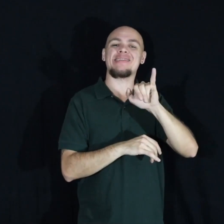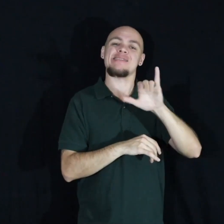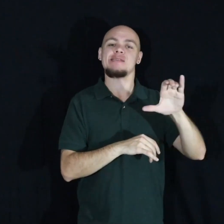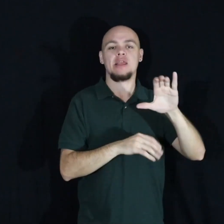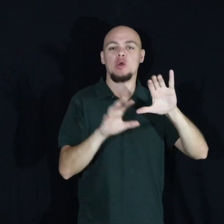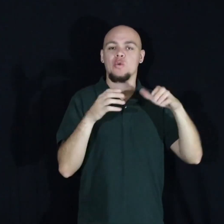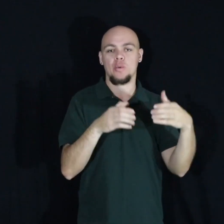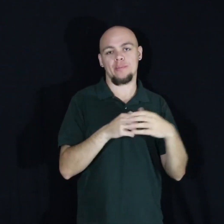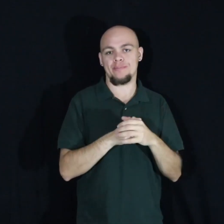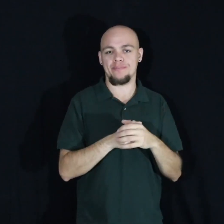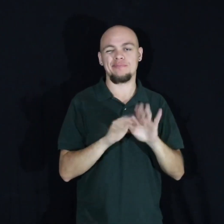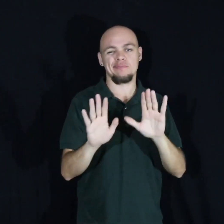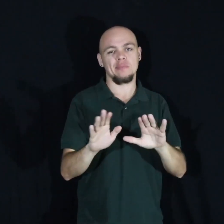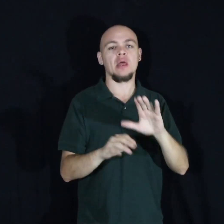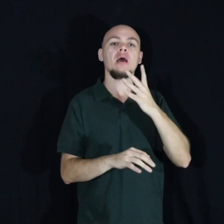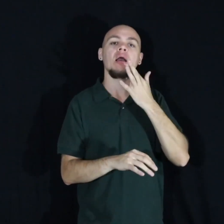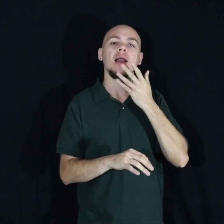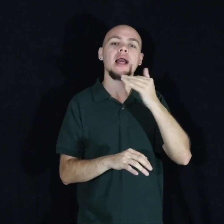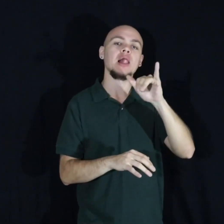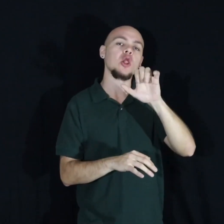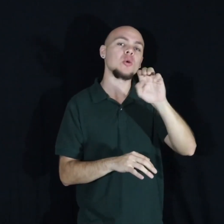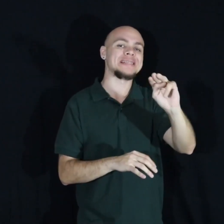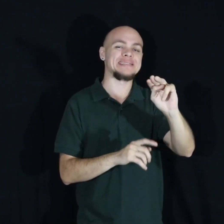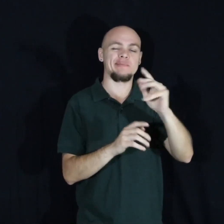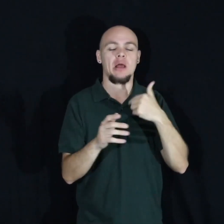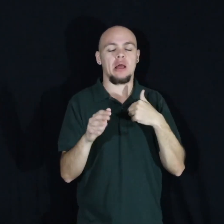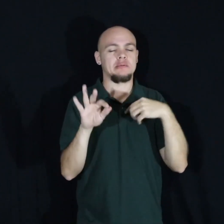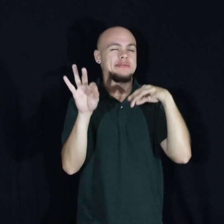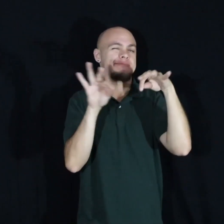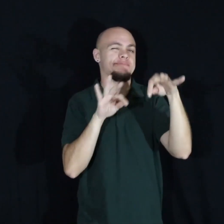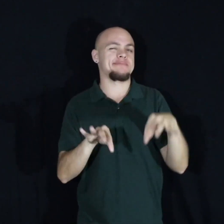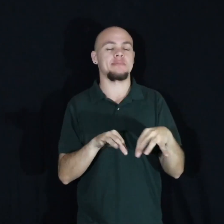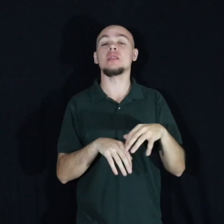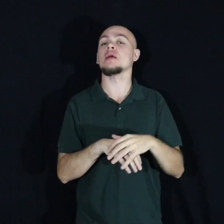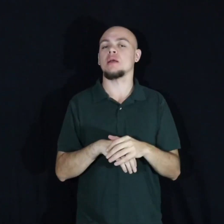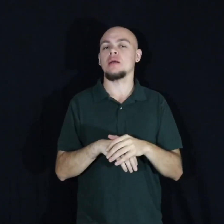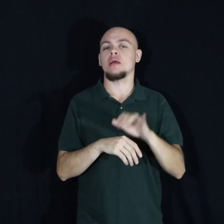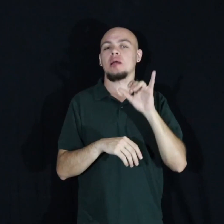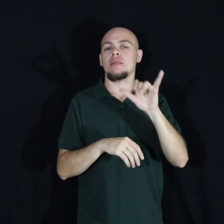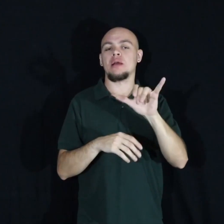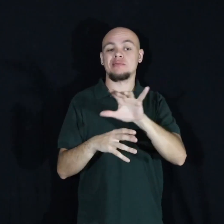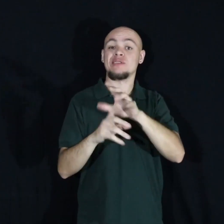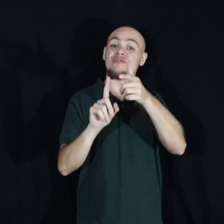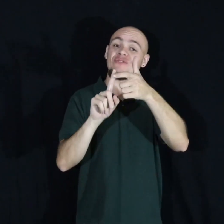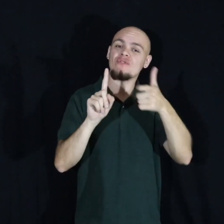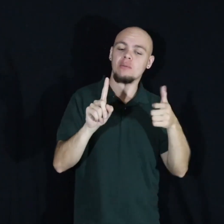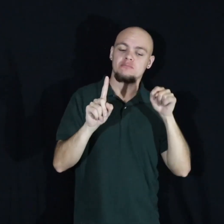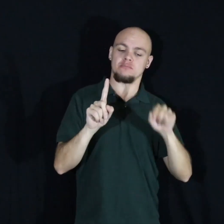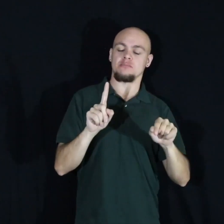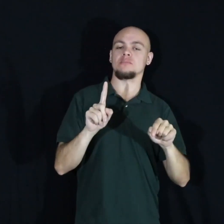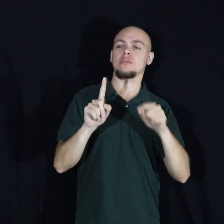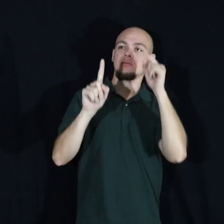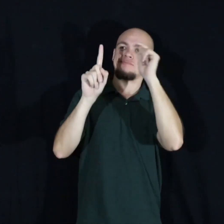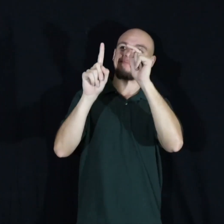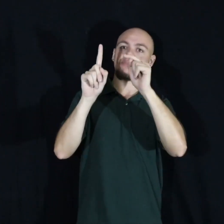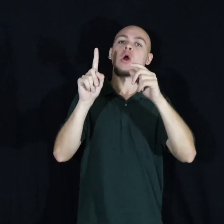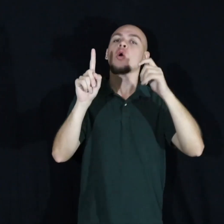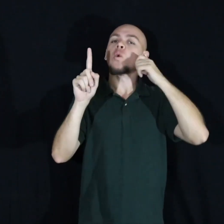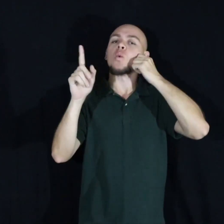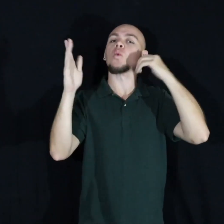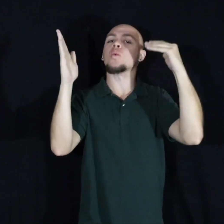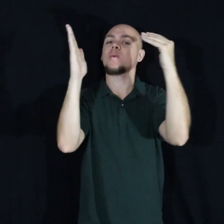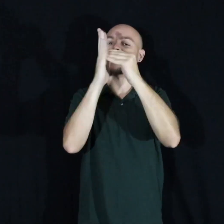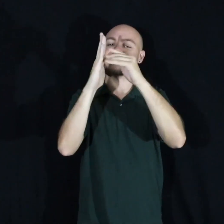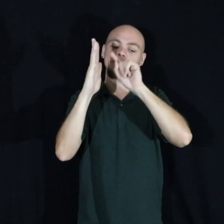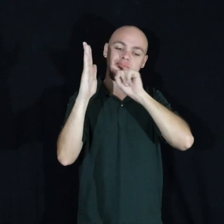Now, before I dive into colorism, I want to state that it is a byproduct of racism. People who practice